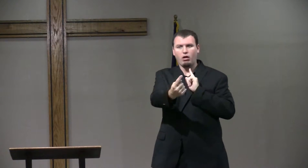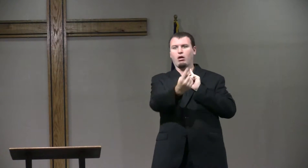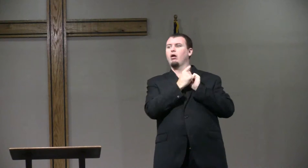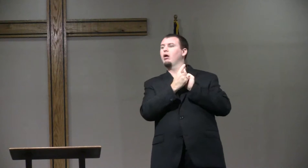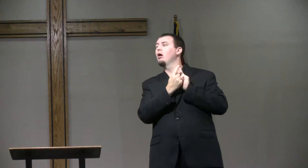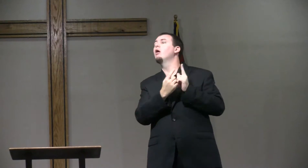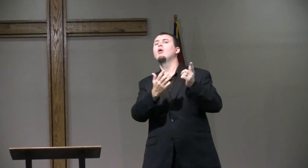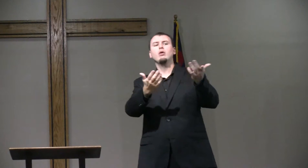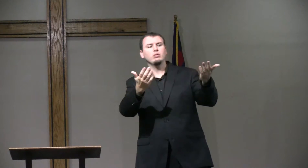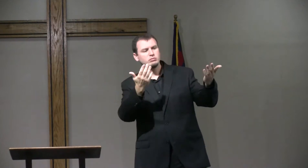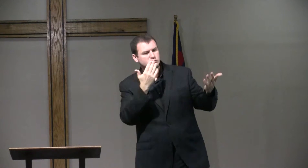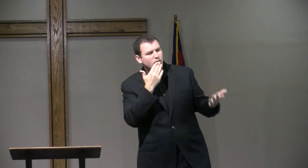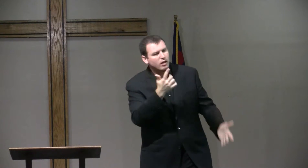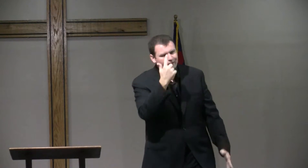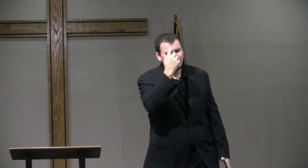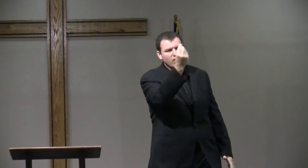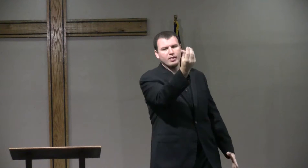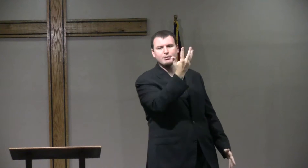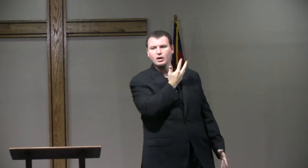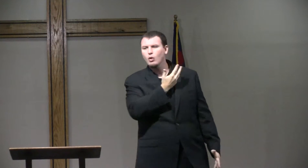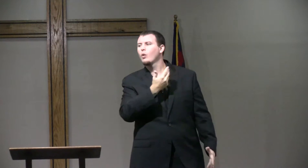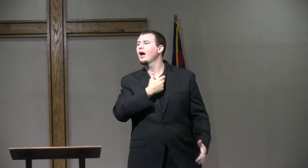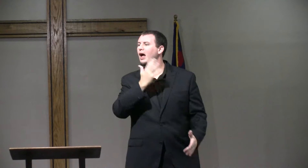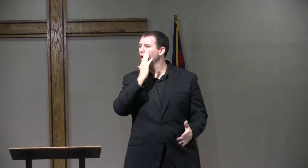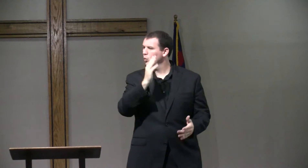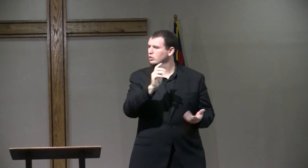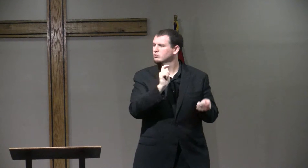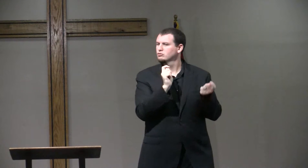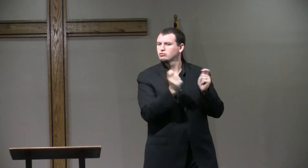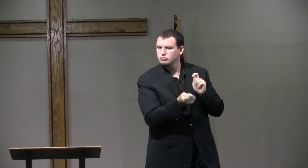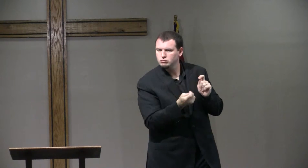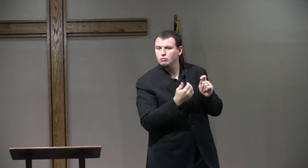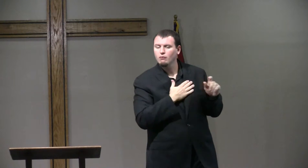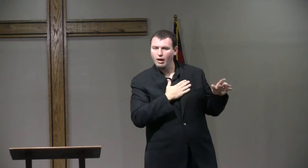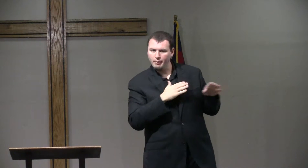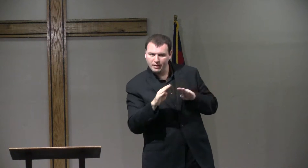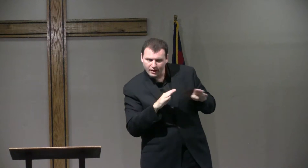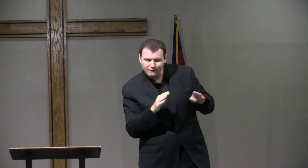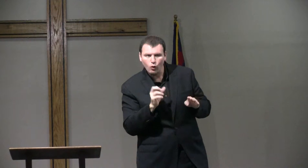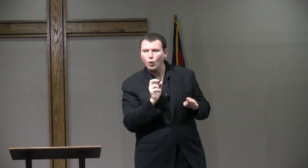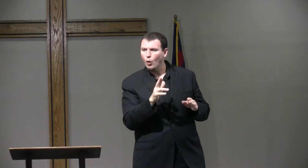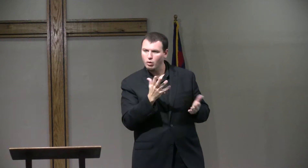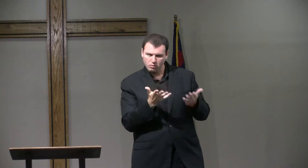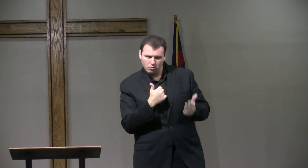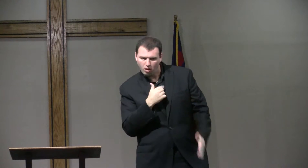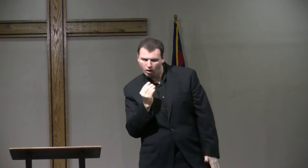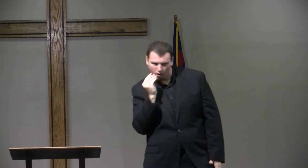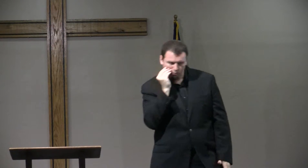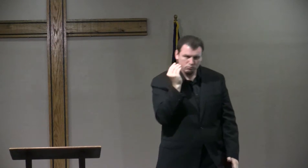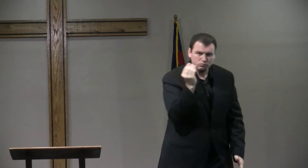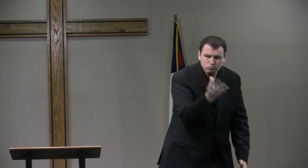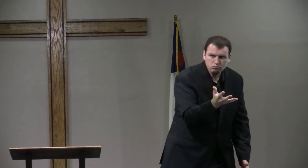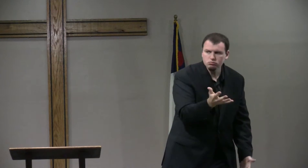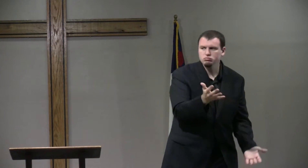problem until someone comes to me and says that there's a problem. Oh, okay. Thank you. Well, maybe I